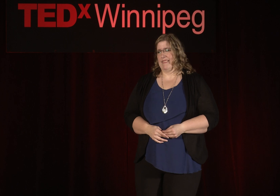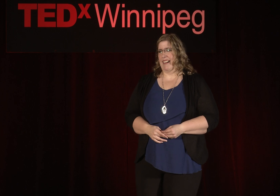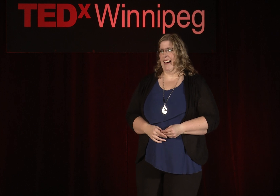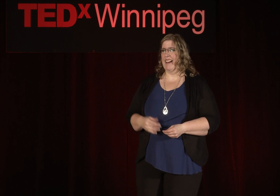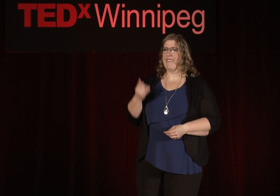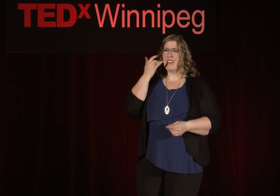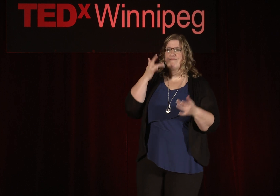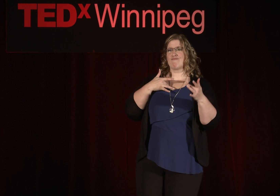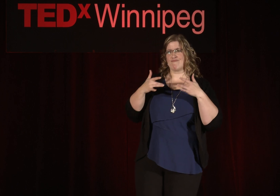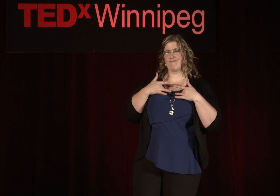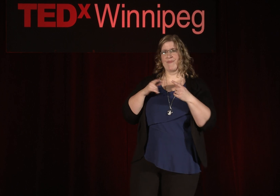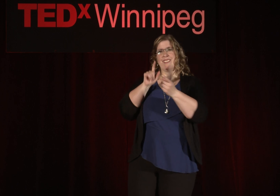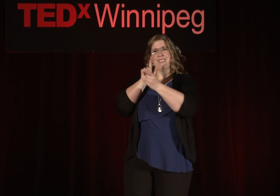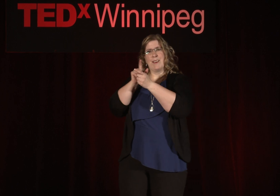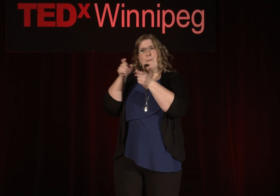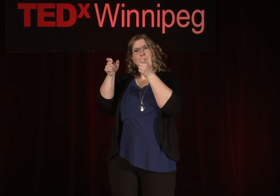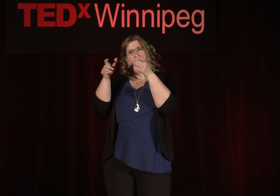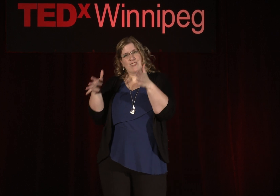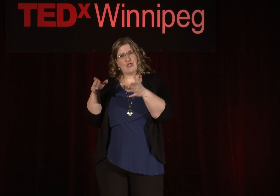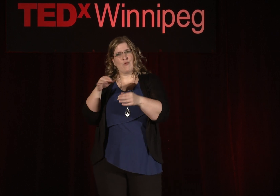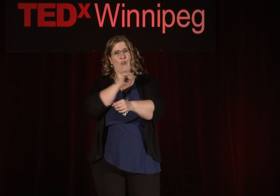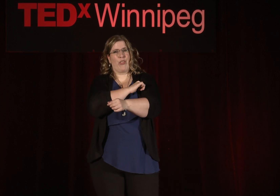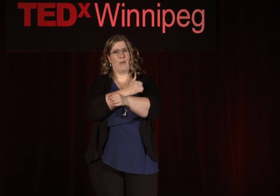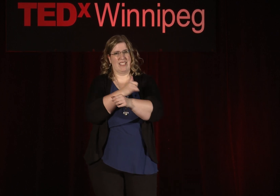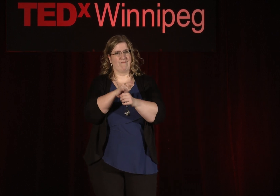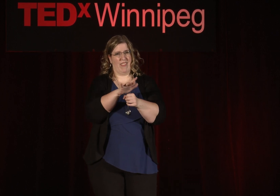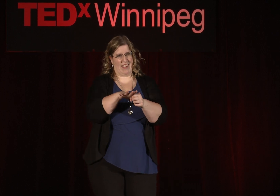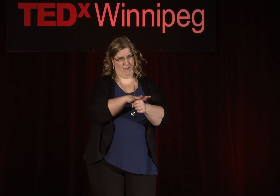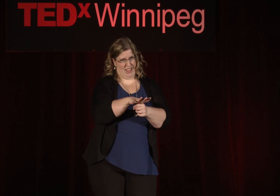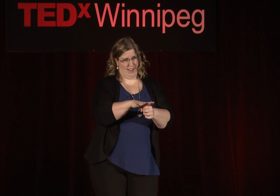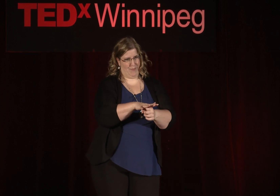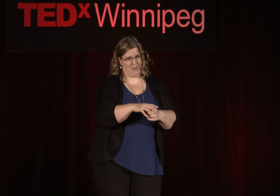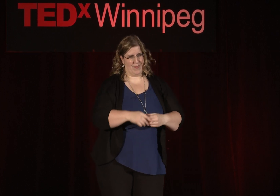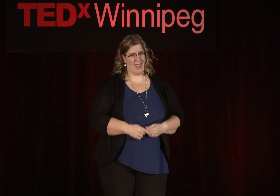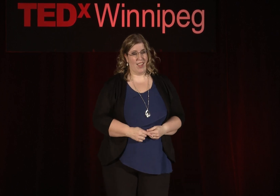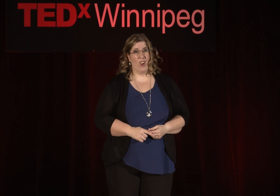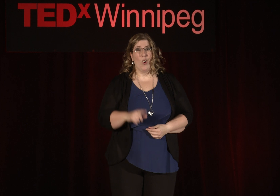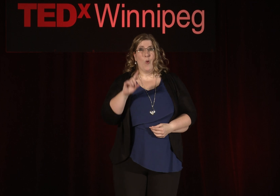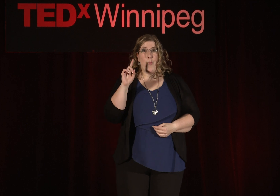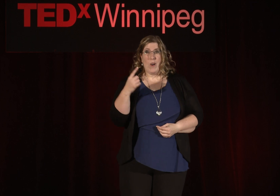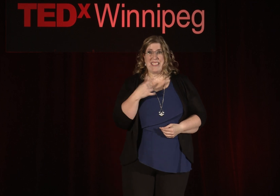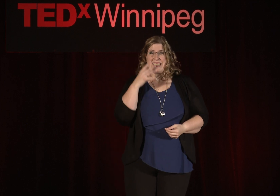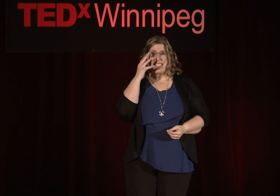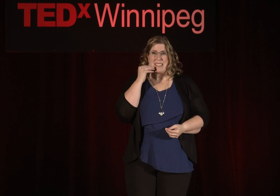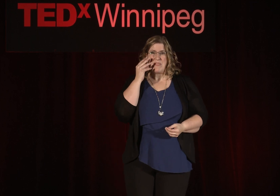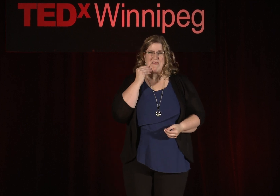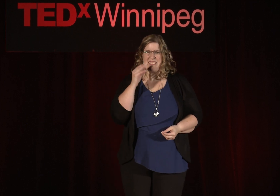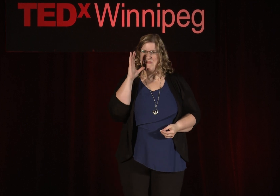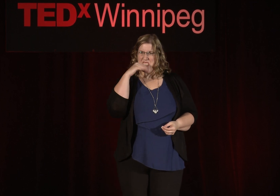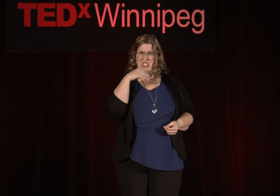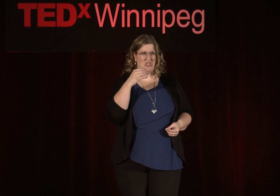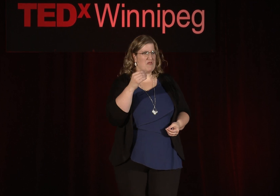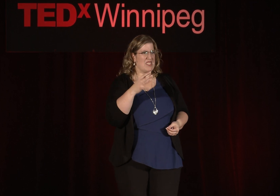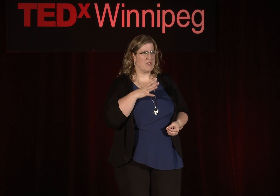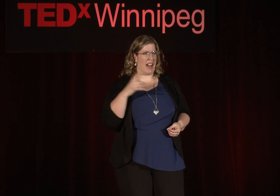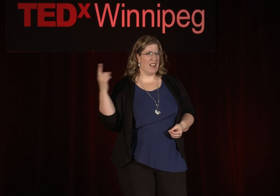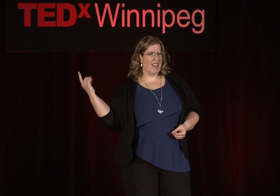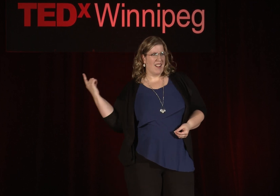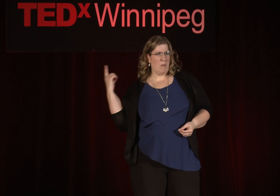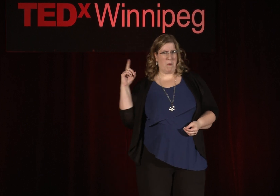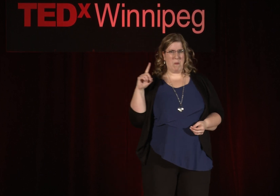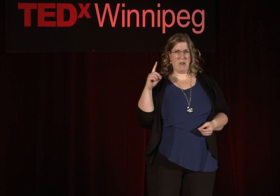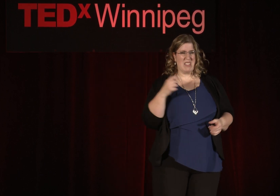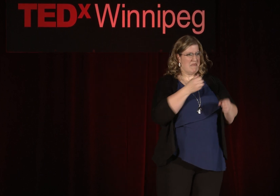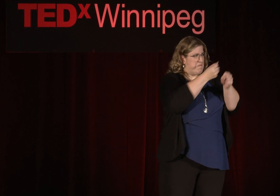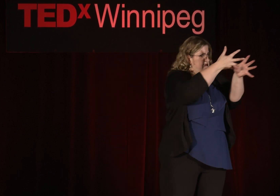have concerns, approach management or an authority in the area. I once had some random person in a store